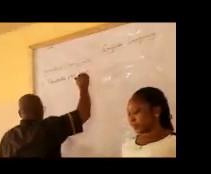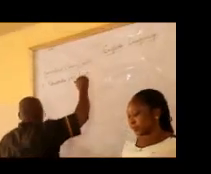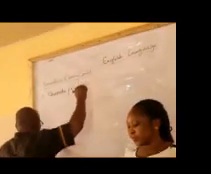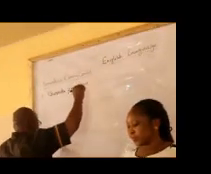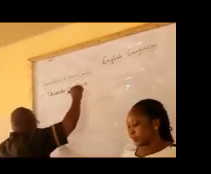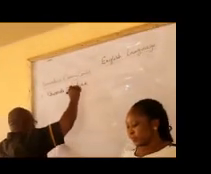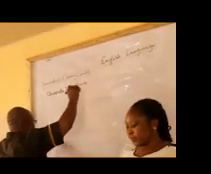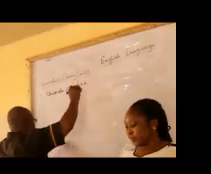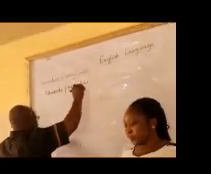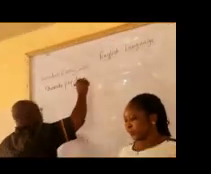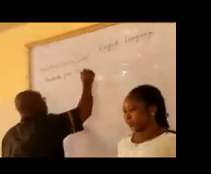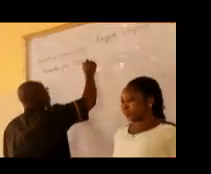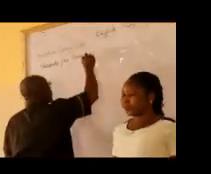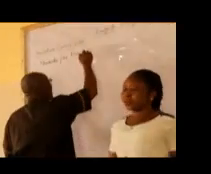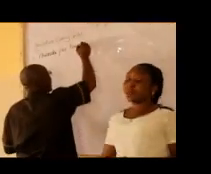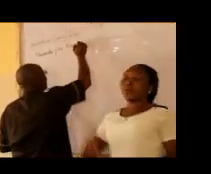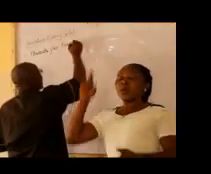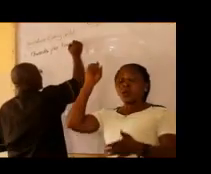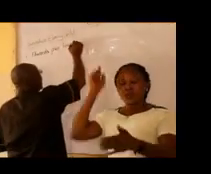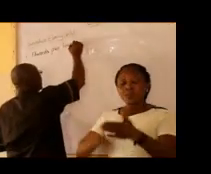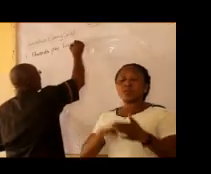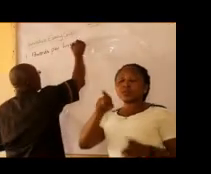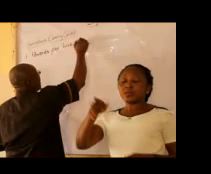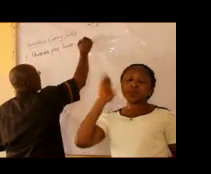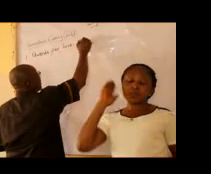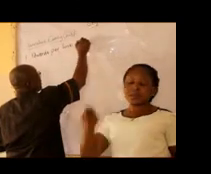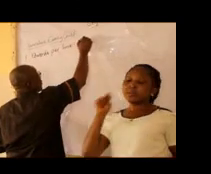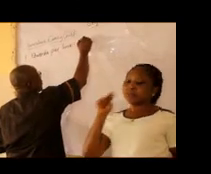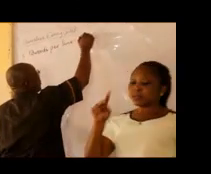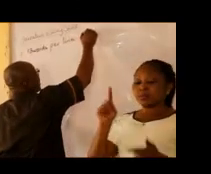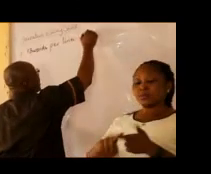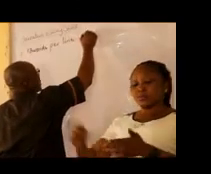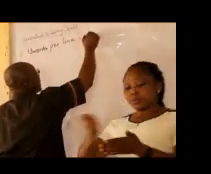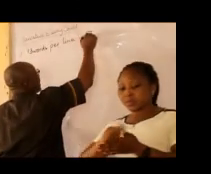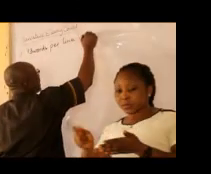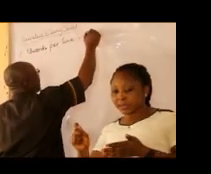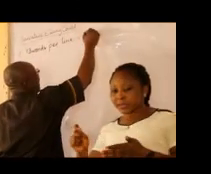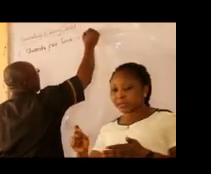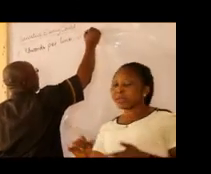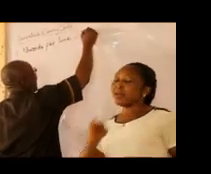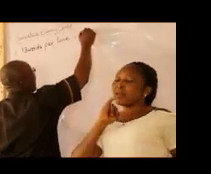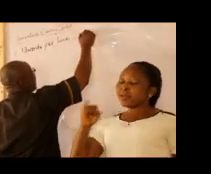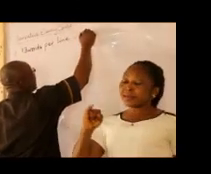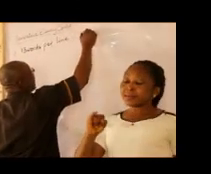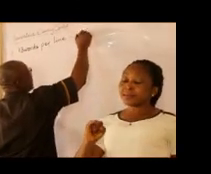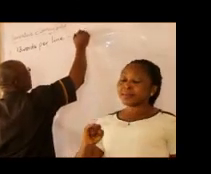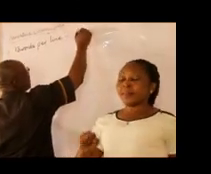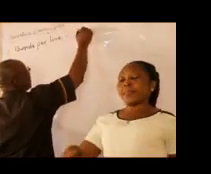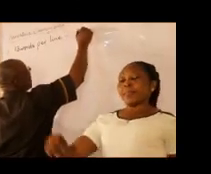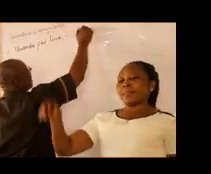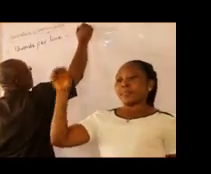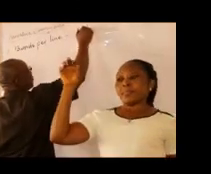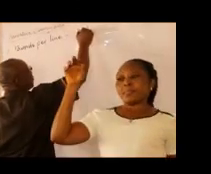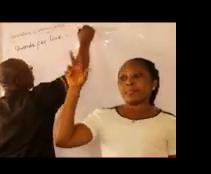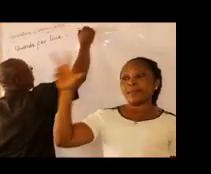so what you will need to write, you need 35 lines